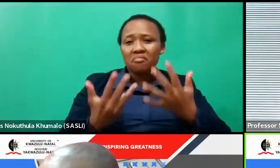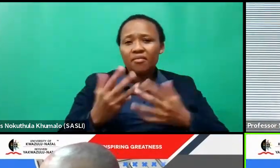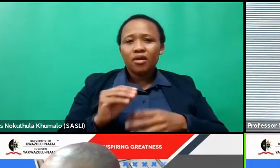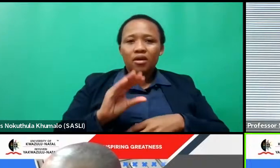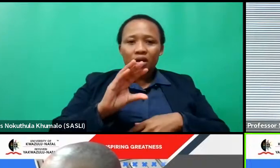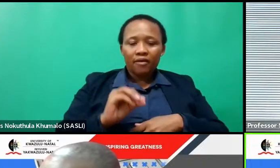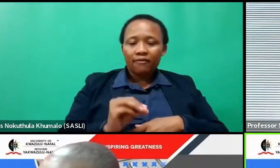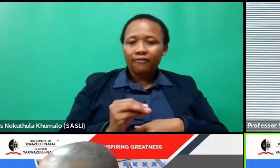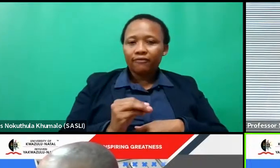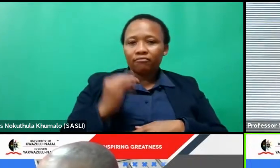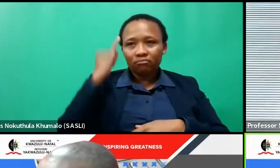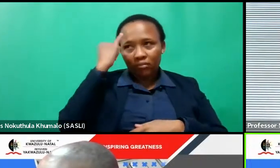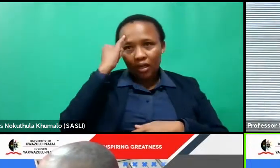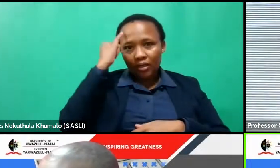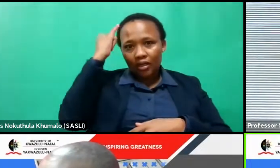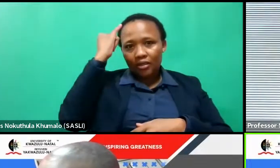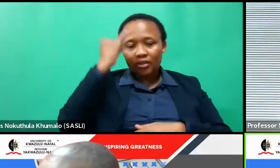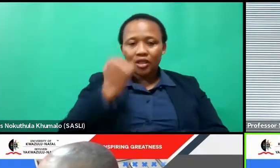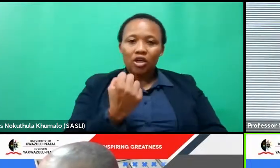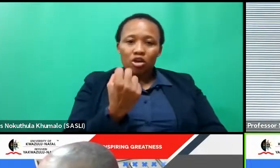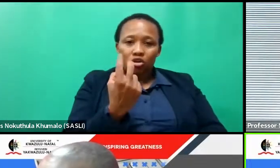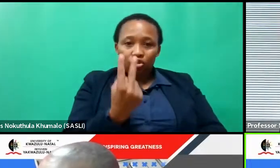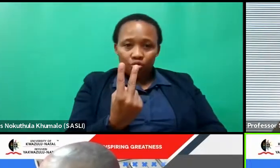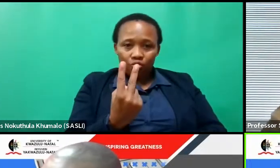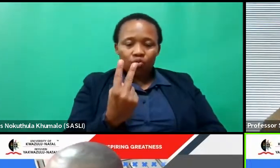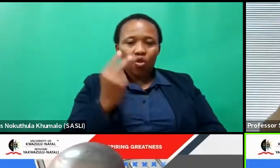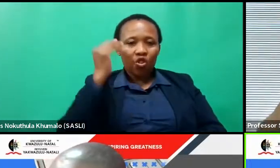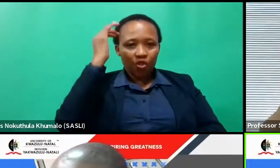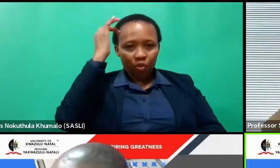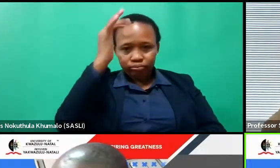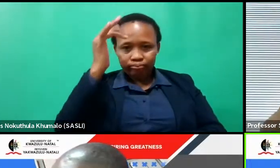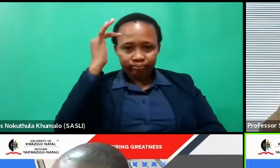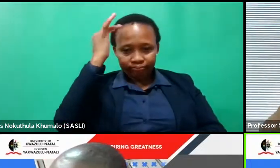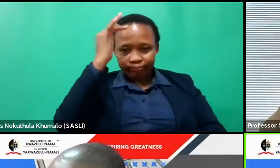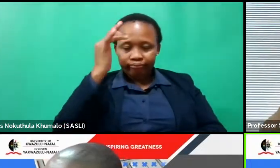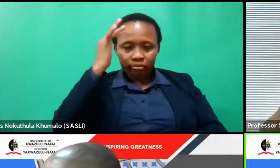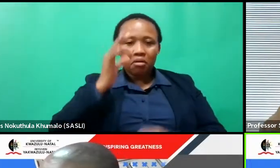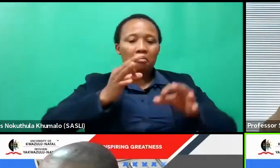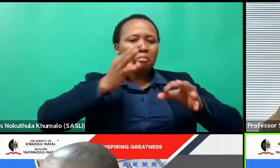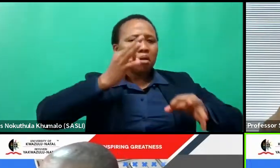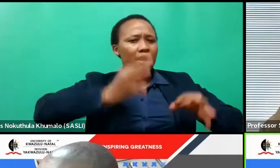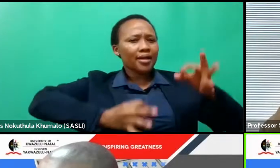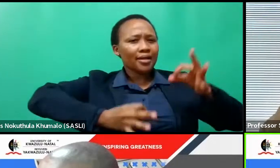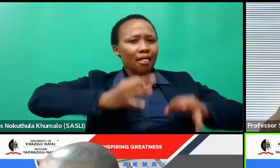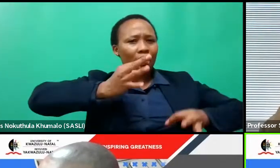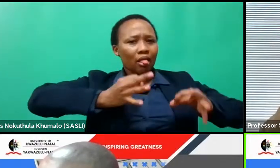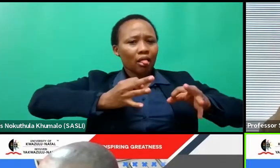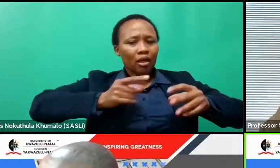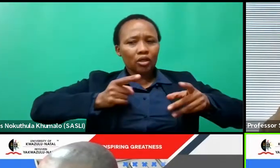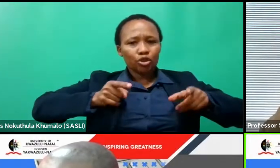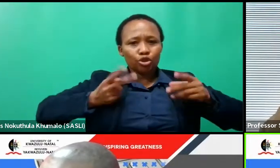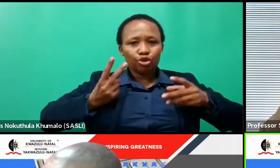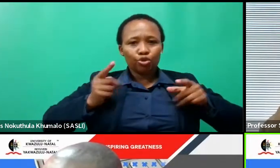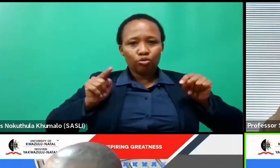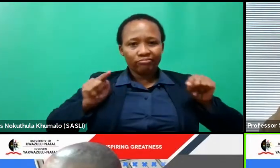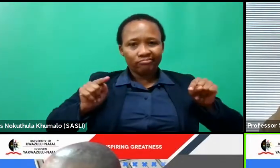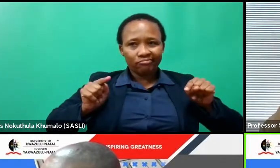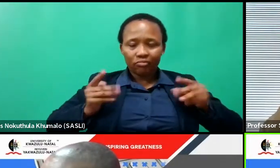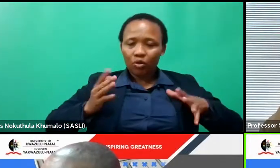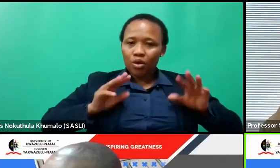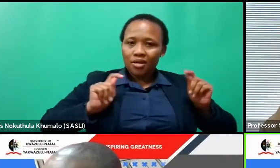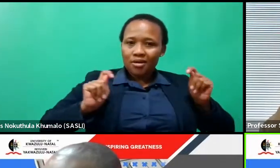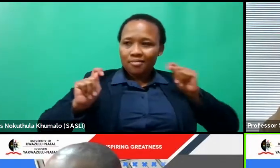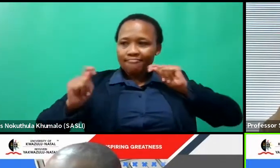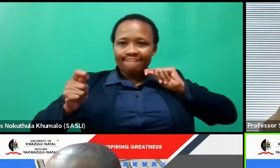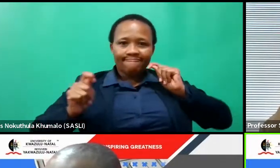in our theoretical and our political approach to how we should transform the society, and that we actually could have borrowed